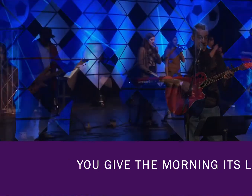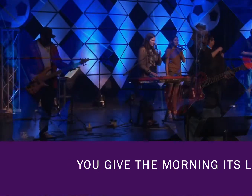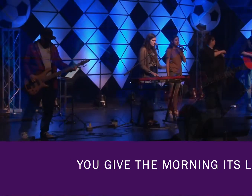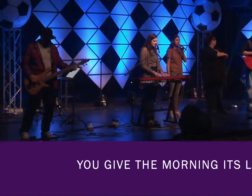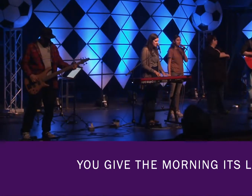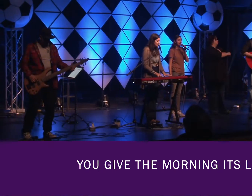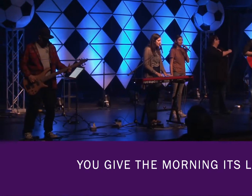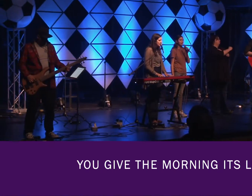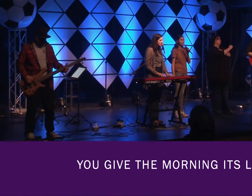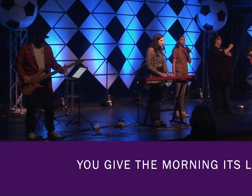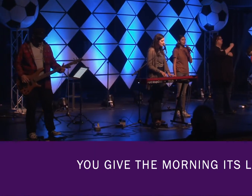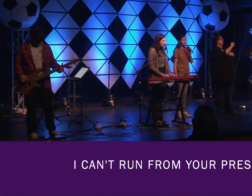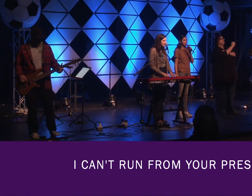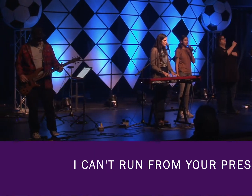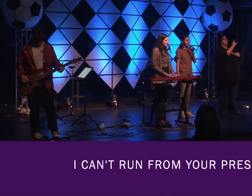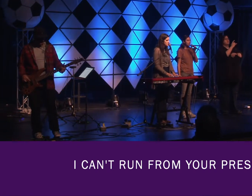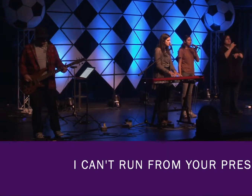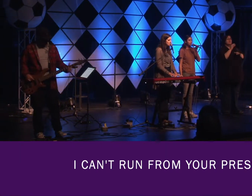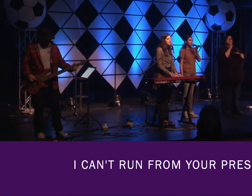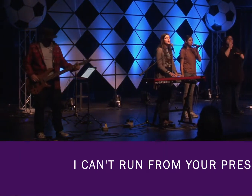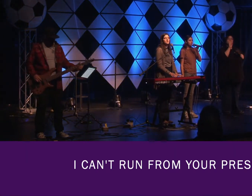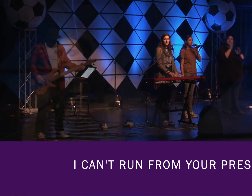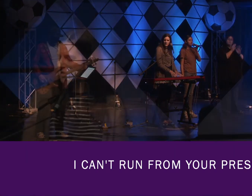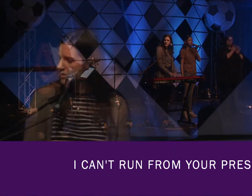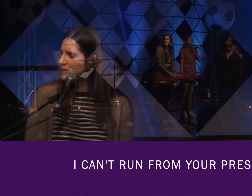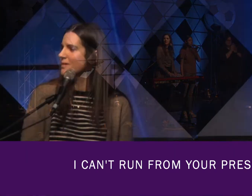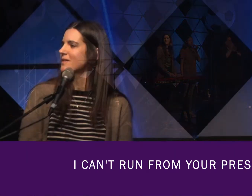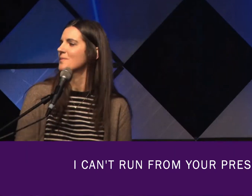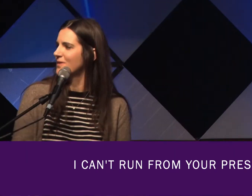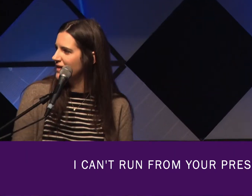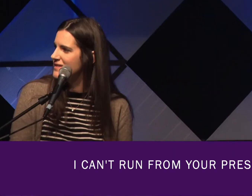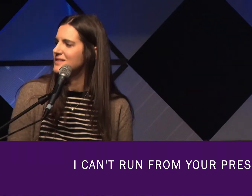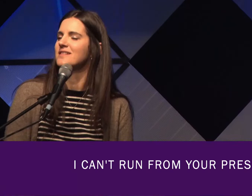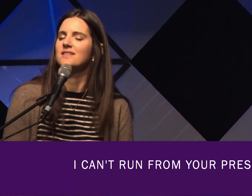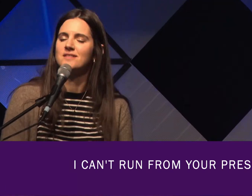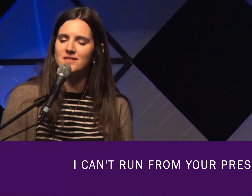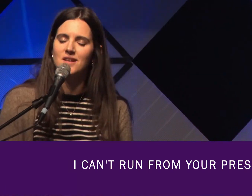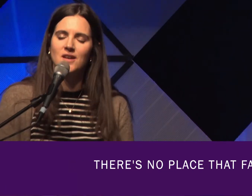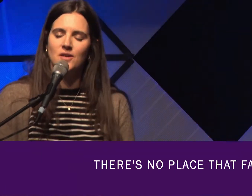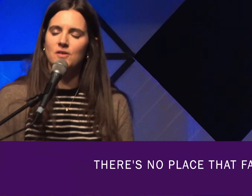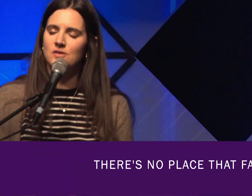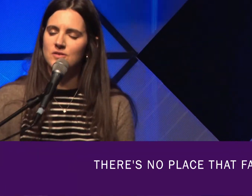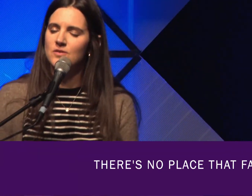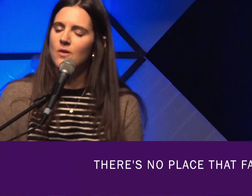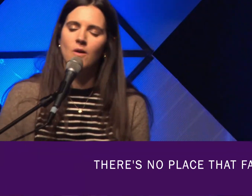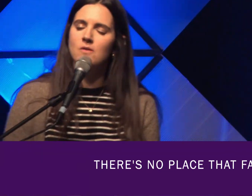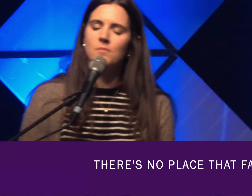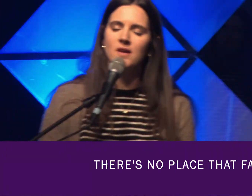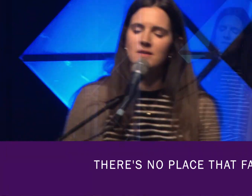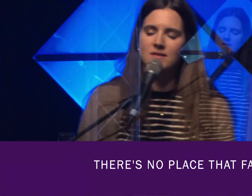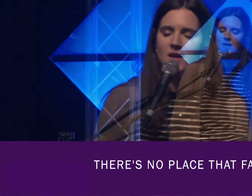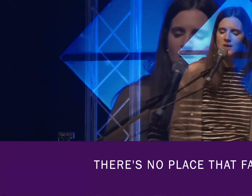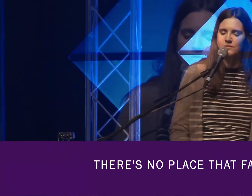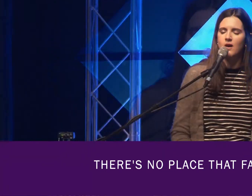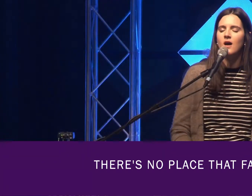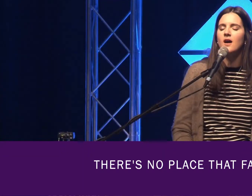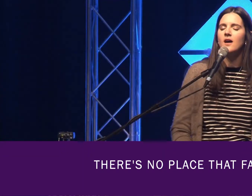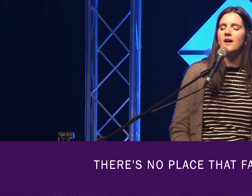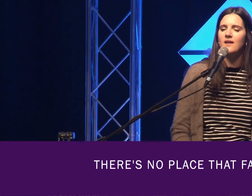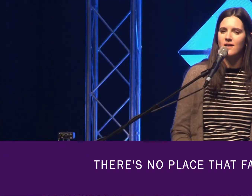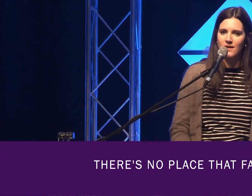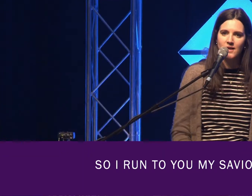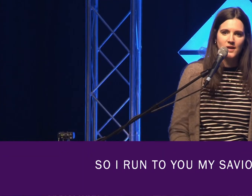morning its light. I can't run from your presence, there's no place that